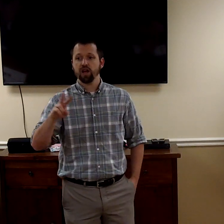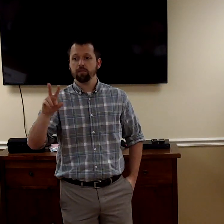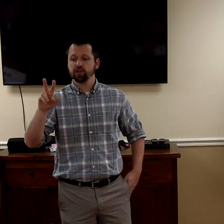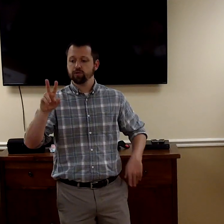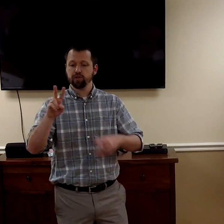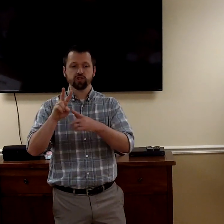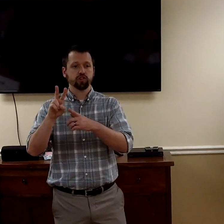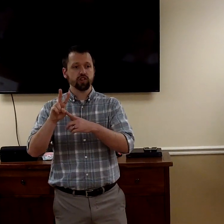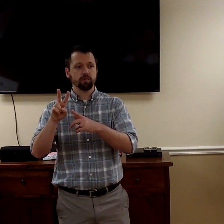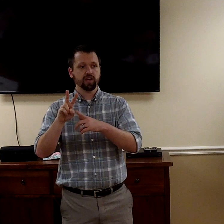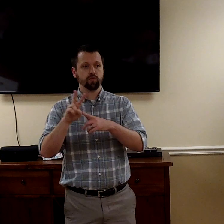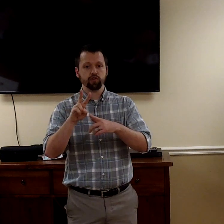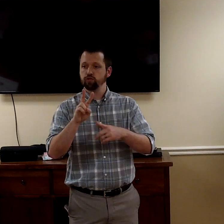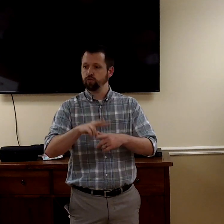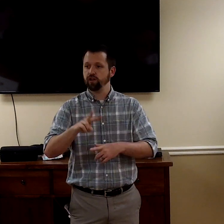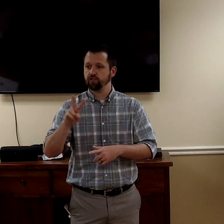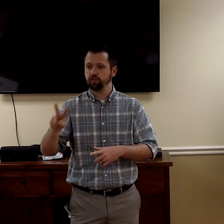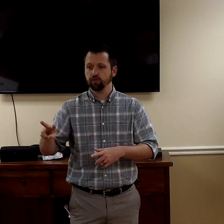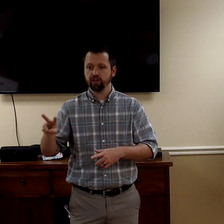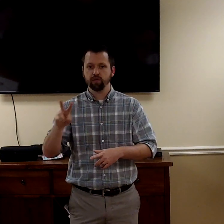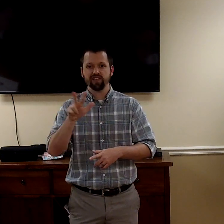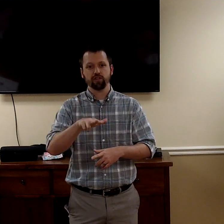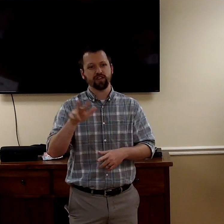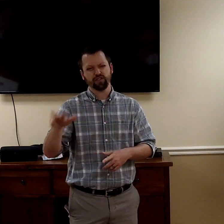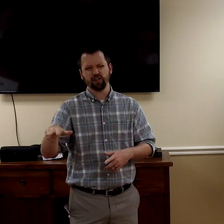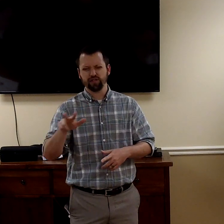Make sure you put your thumb in when you do 22. Otherwise, it looks like 33.